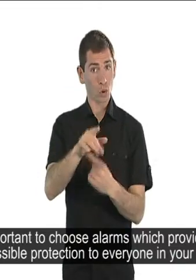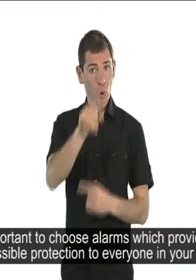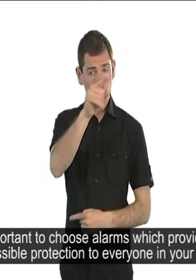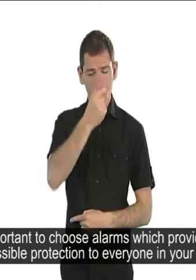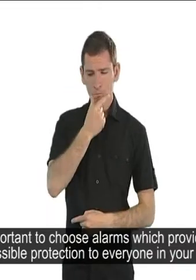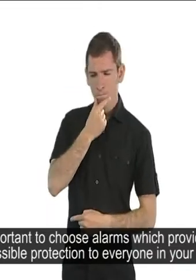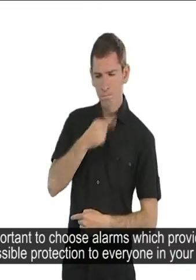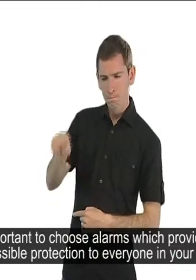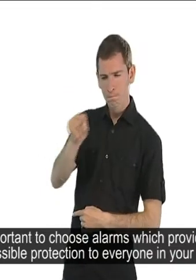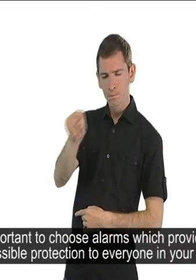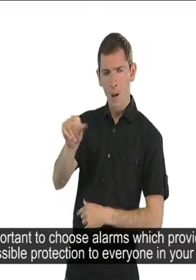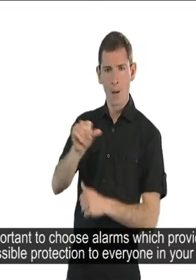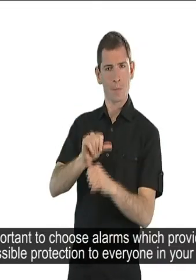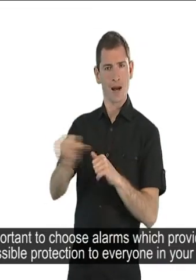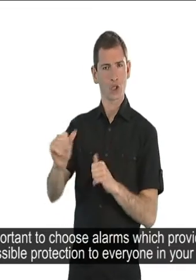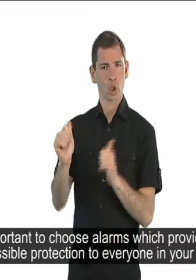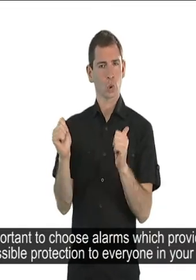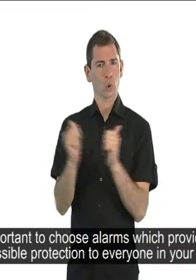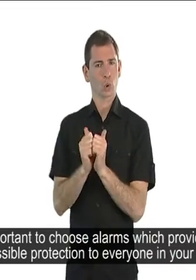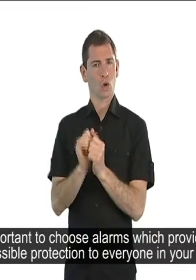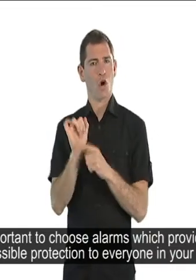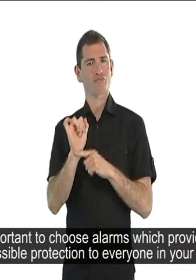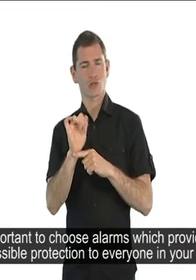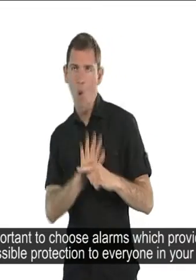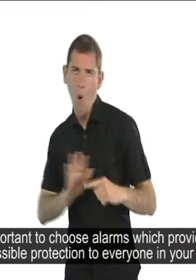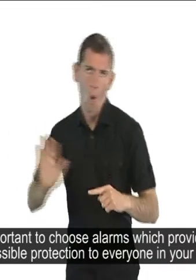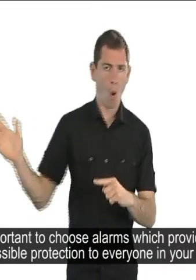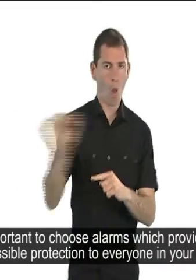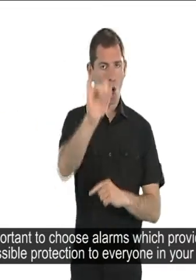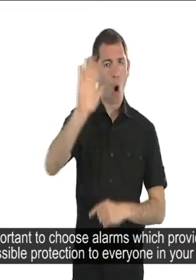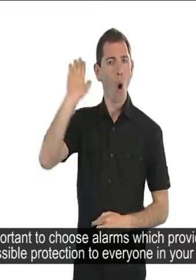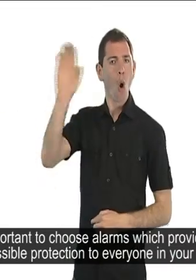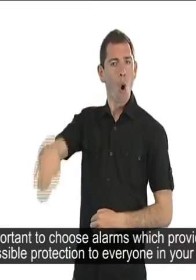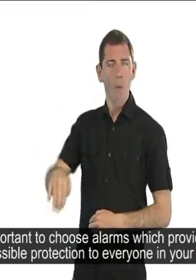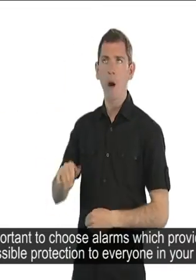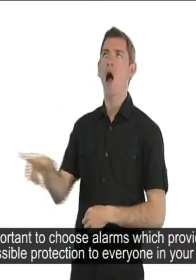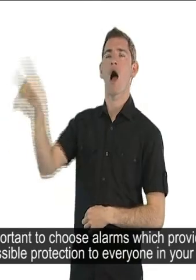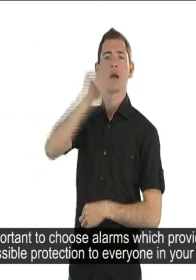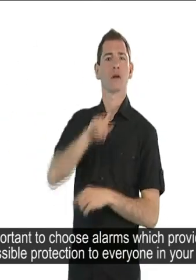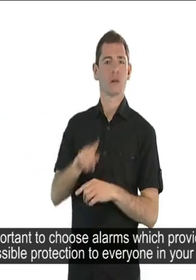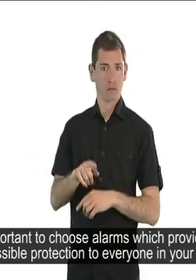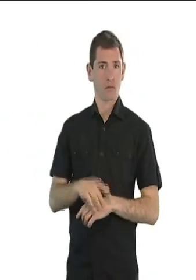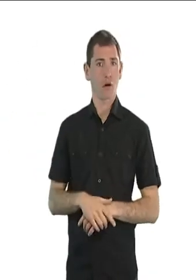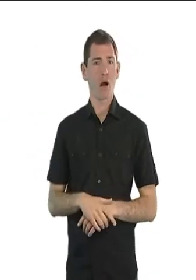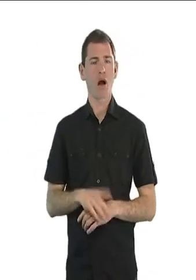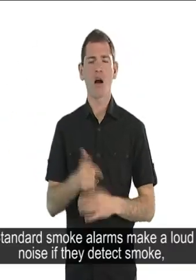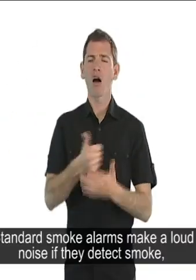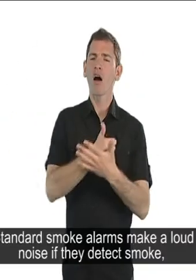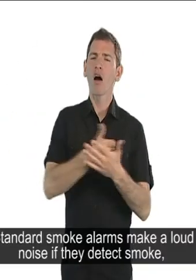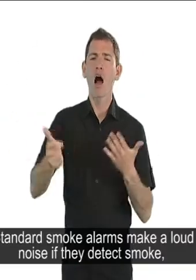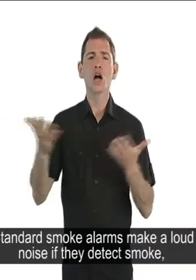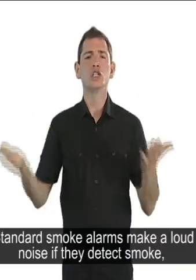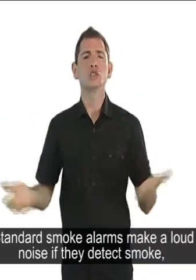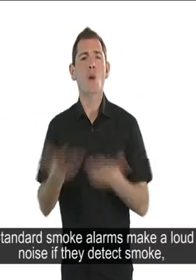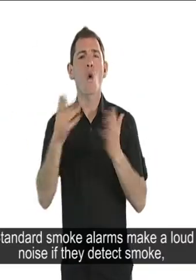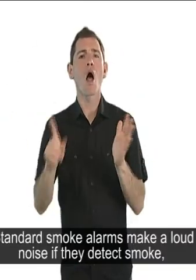It is important to choose alarms which provide the best possible protection to everyone in your home. Standard